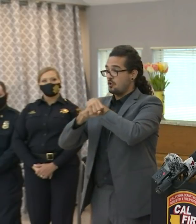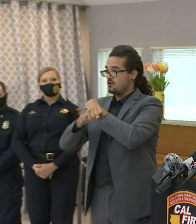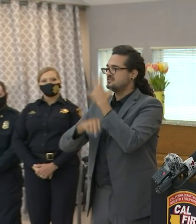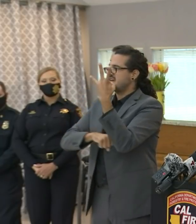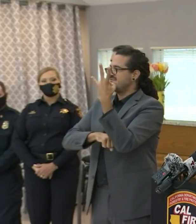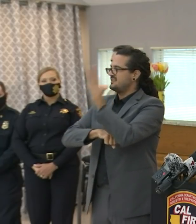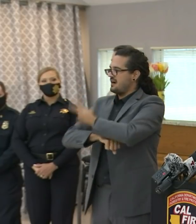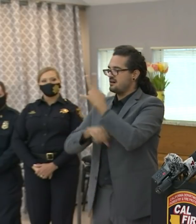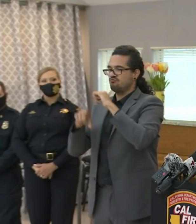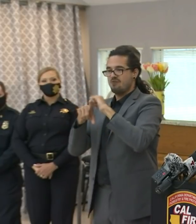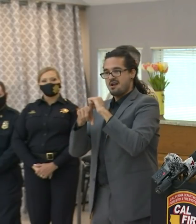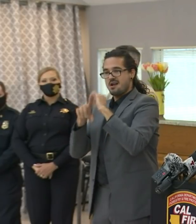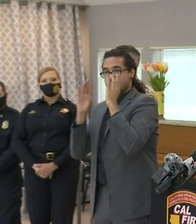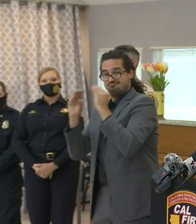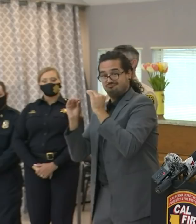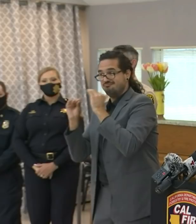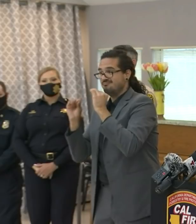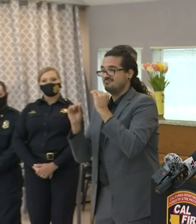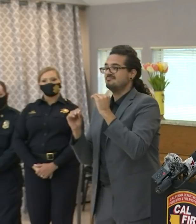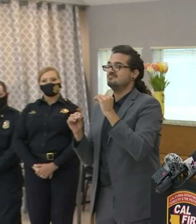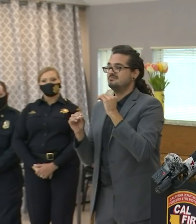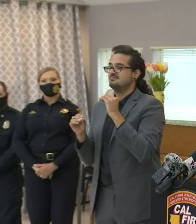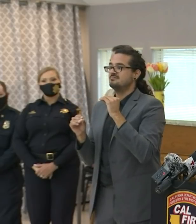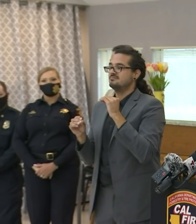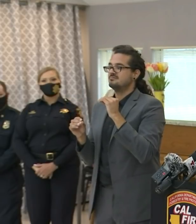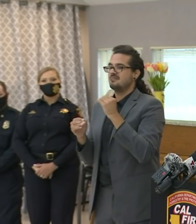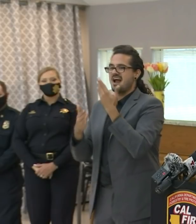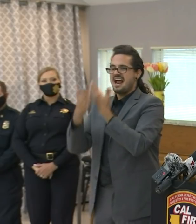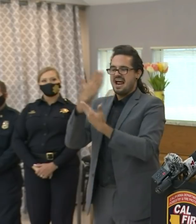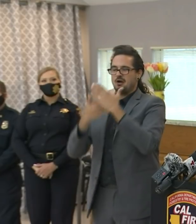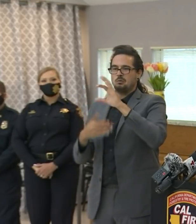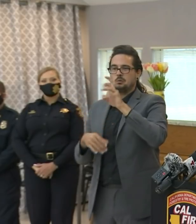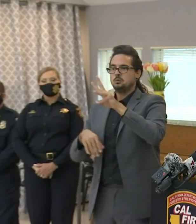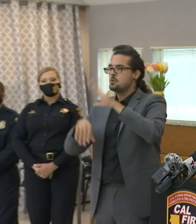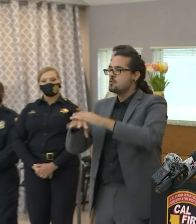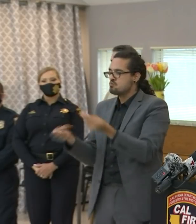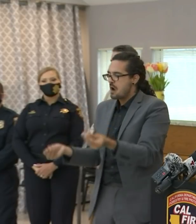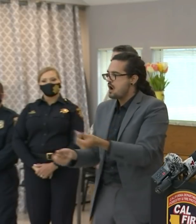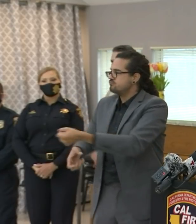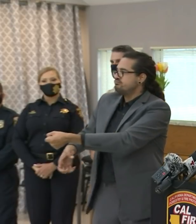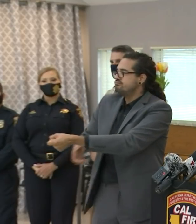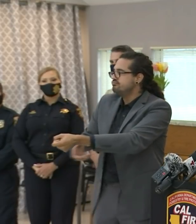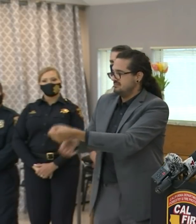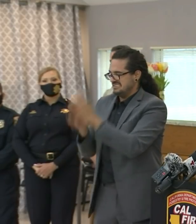right now in training, and they'll be available here in the next few days.